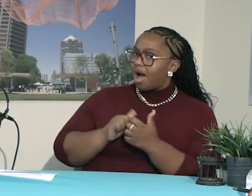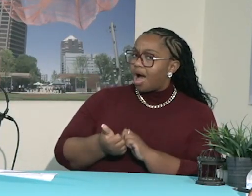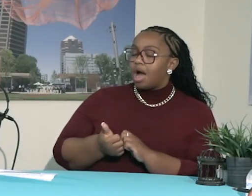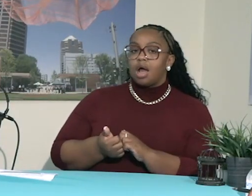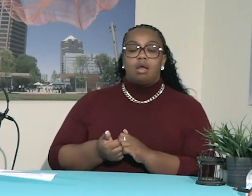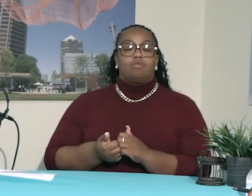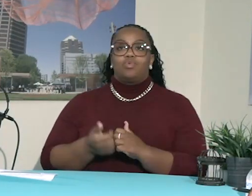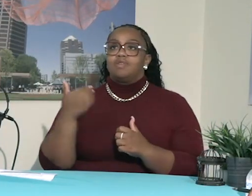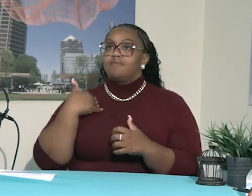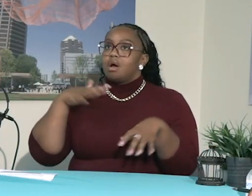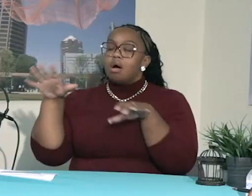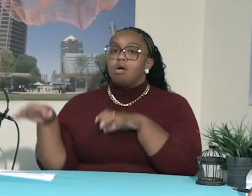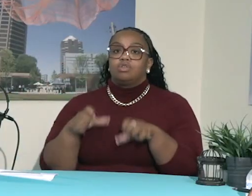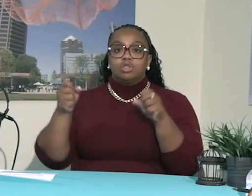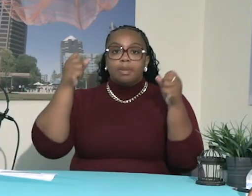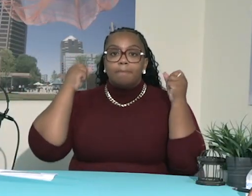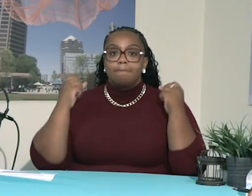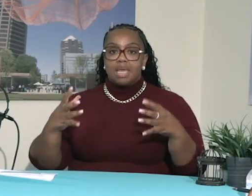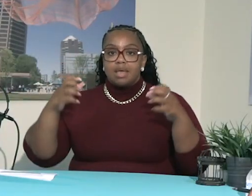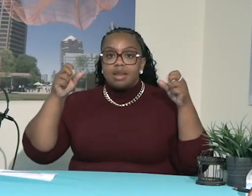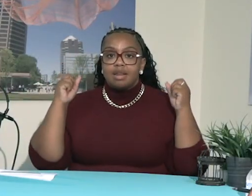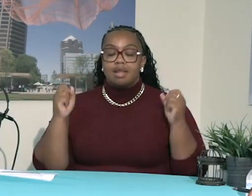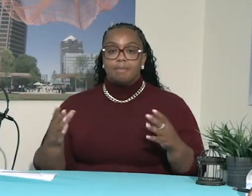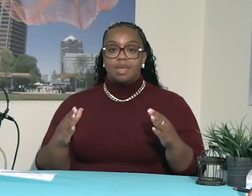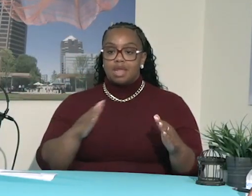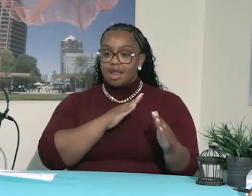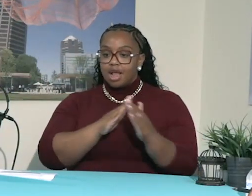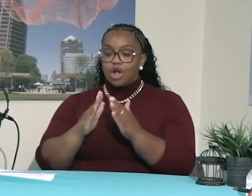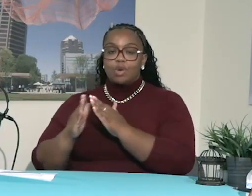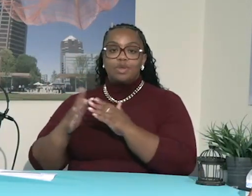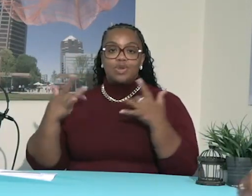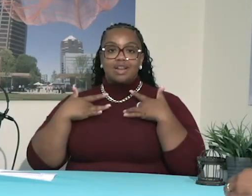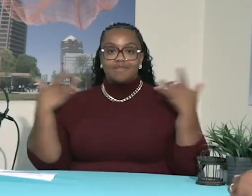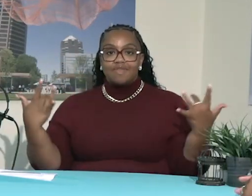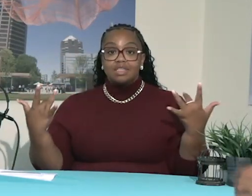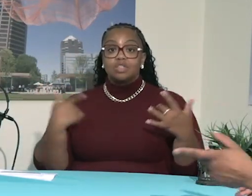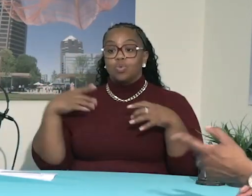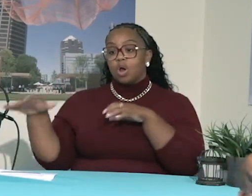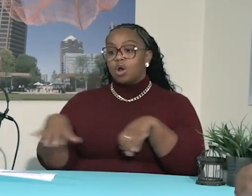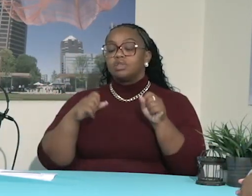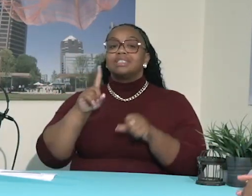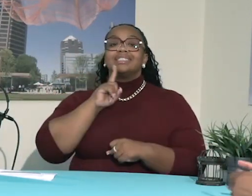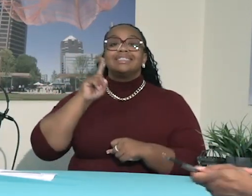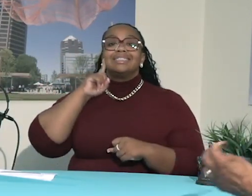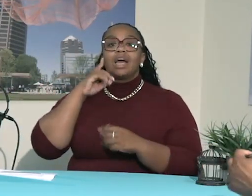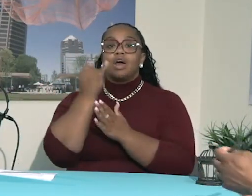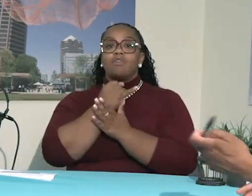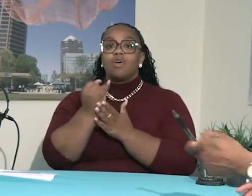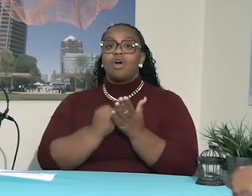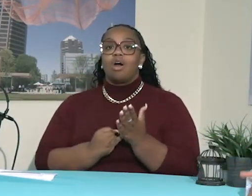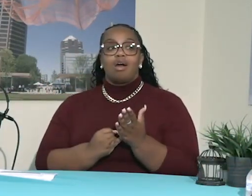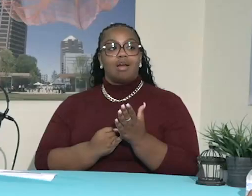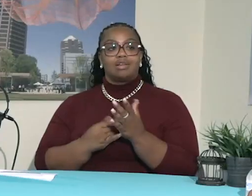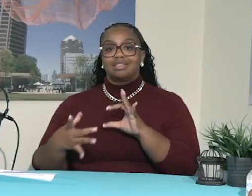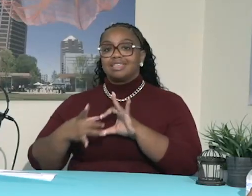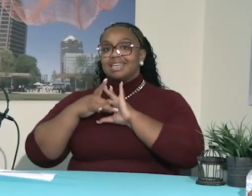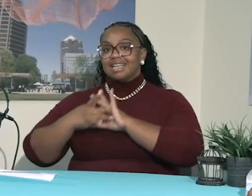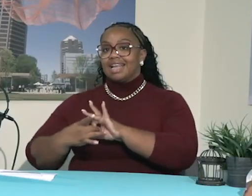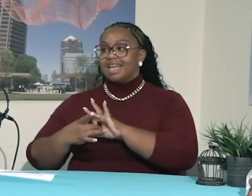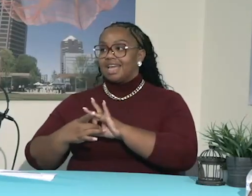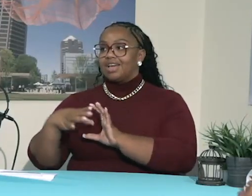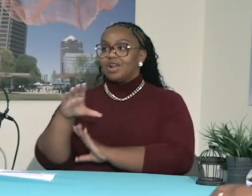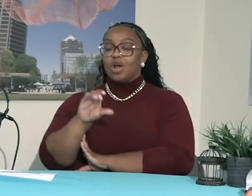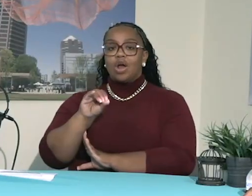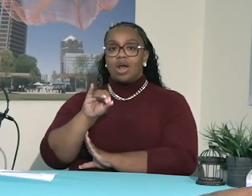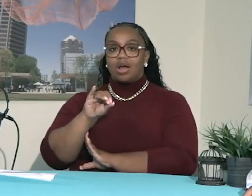to the community. We're hosting Deaf Arts Connect on September 5th. Next time, tell Jacqueline to hook up with us so we can come over there and